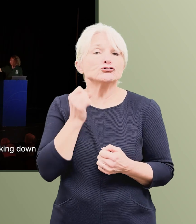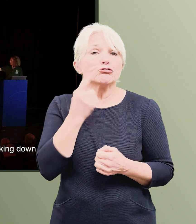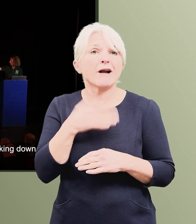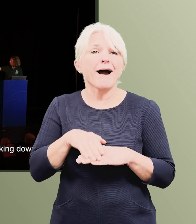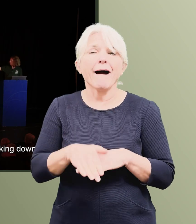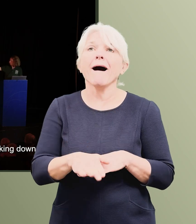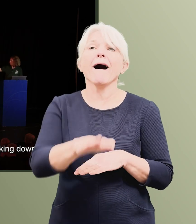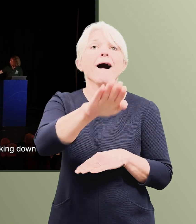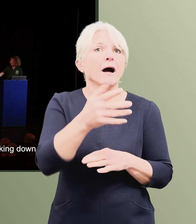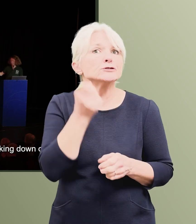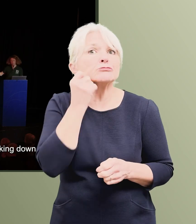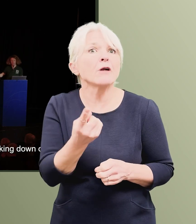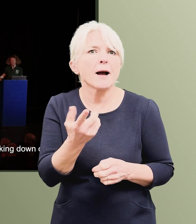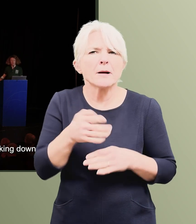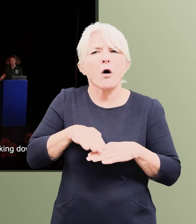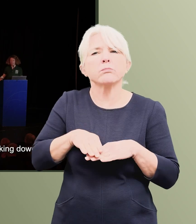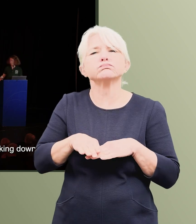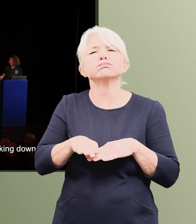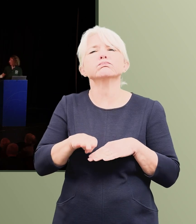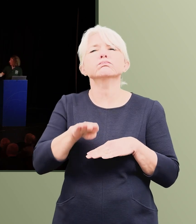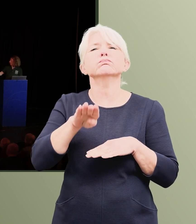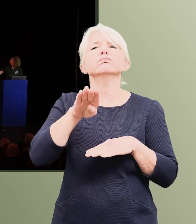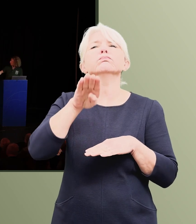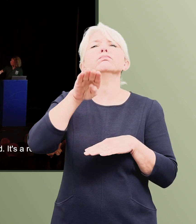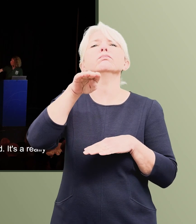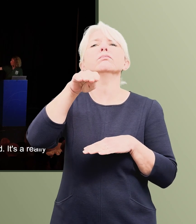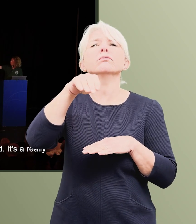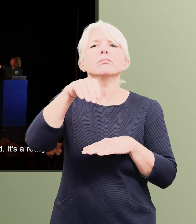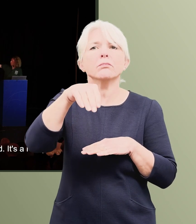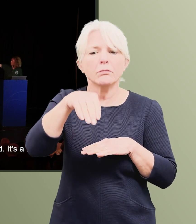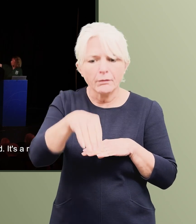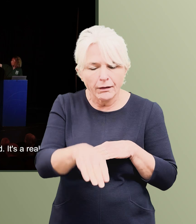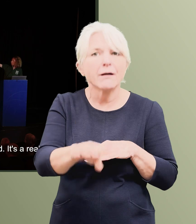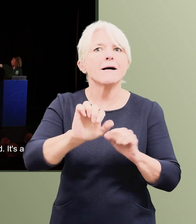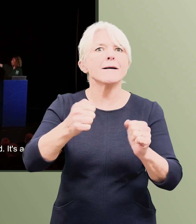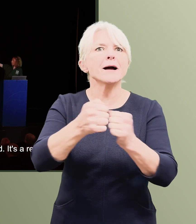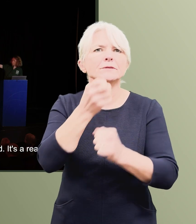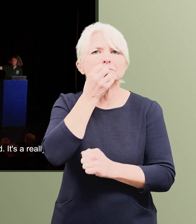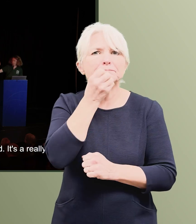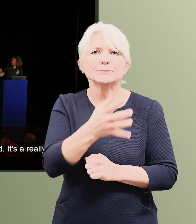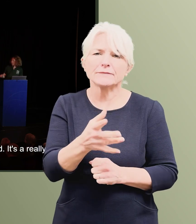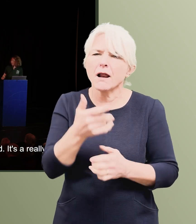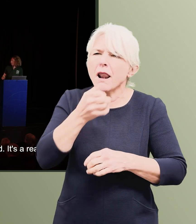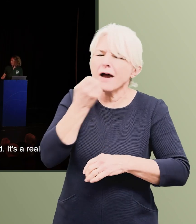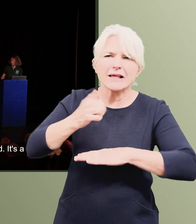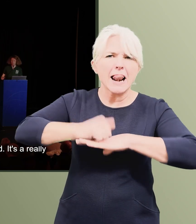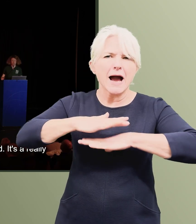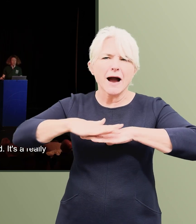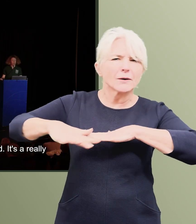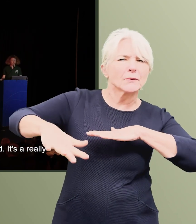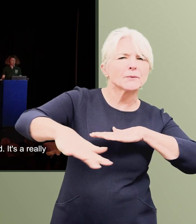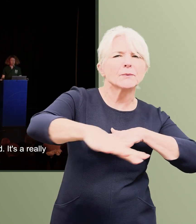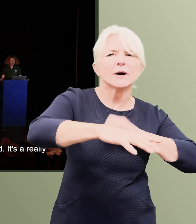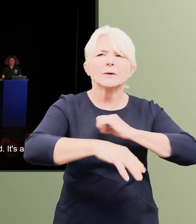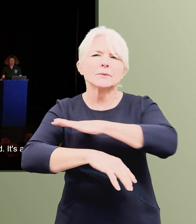ridge looking down over the valley to the south, which then sweeps up towards the Preselles beyond.